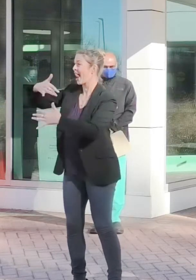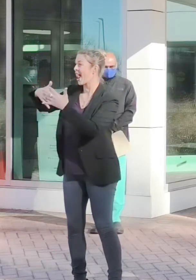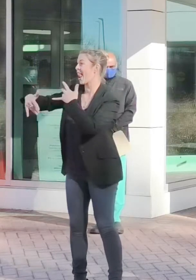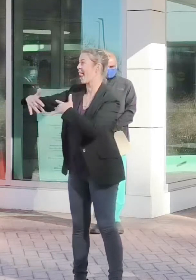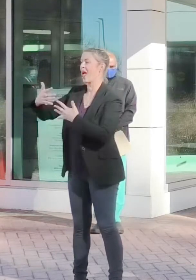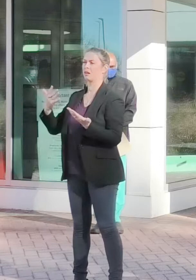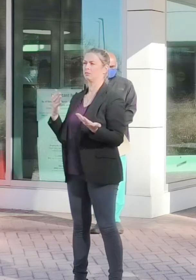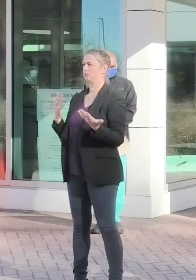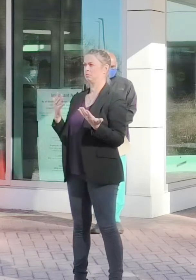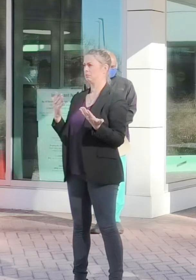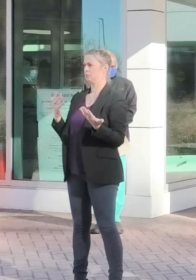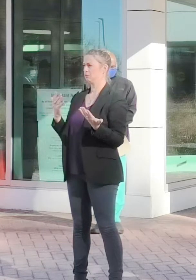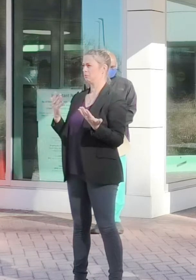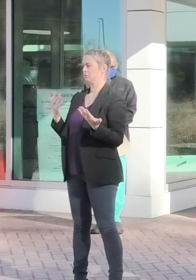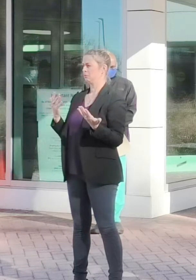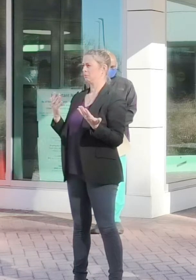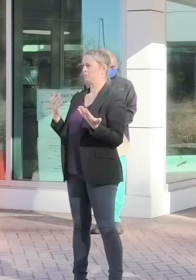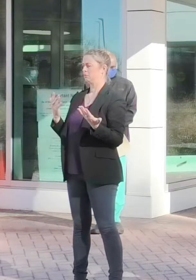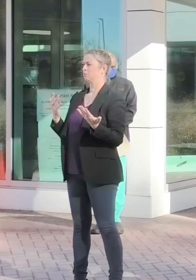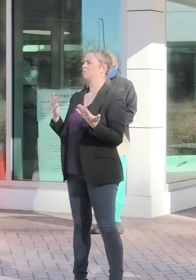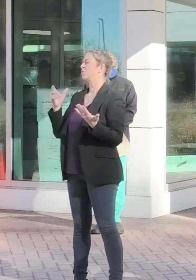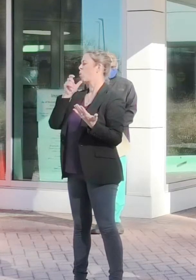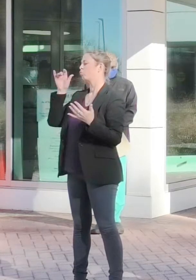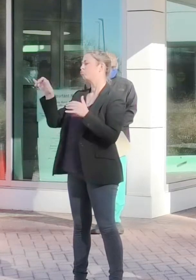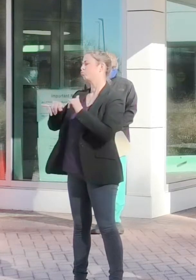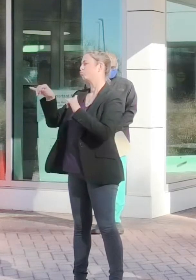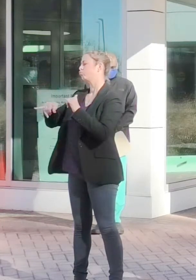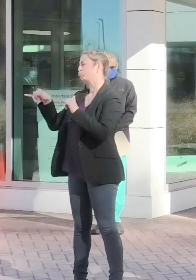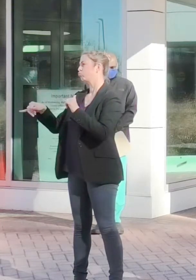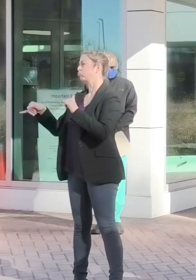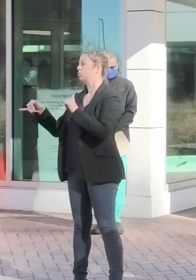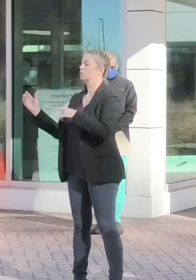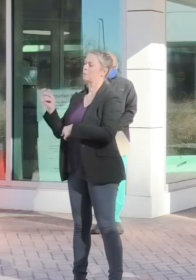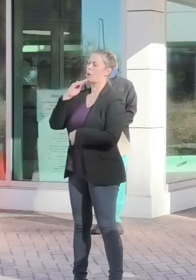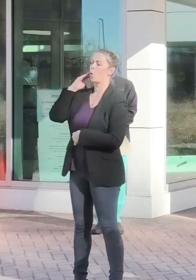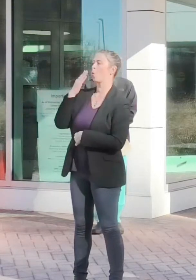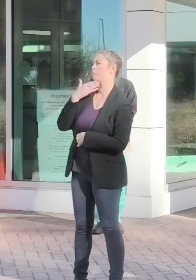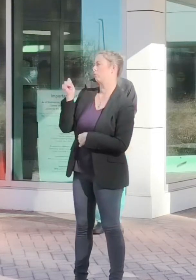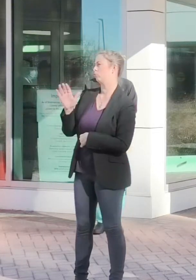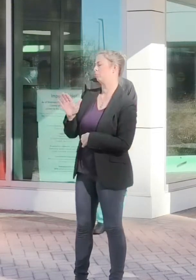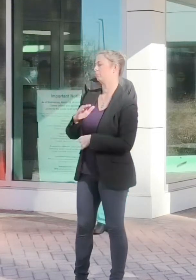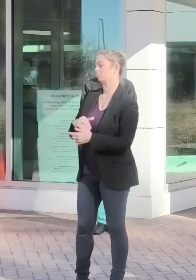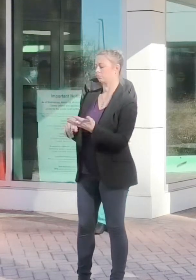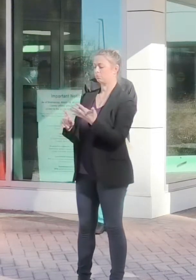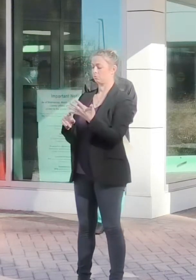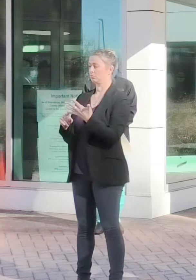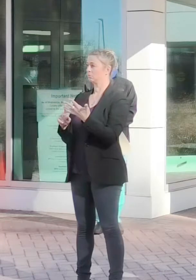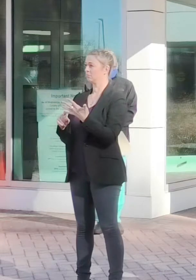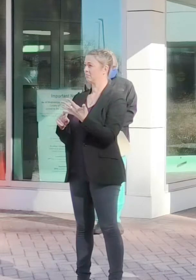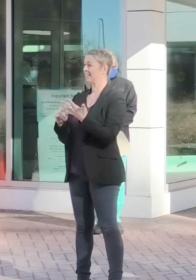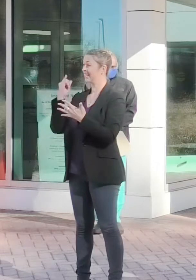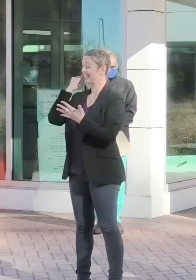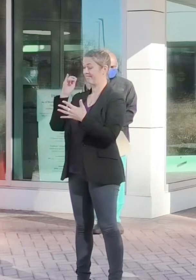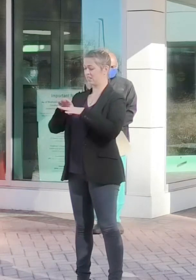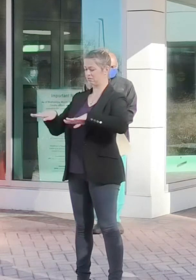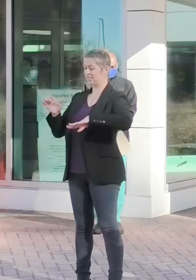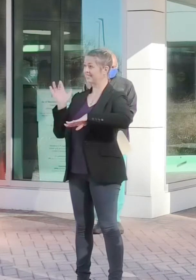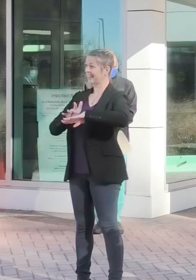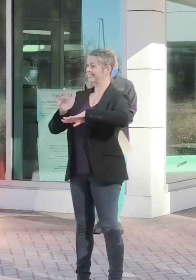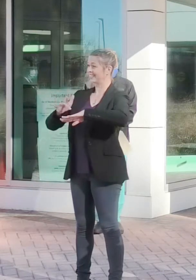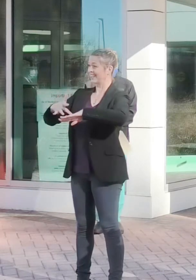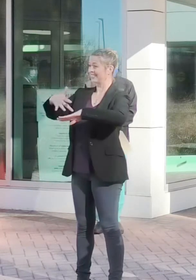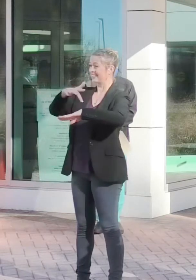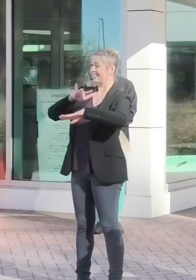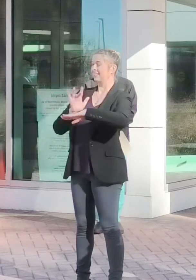groups outside. Clean and disinfect frequently touched surfaces.